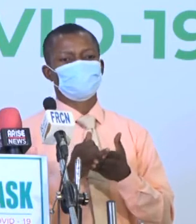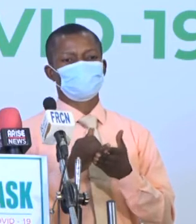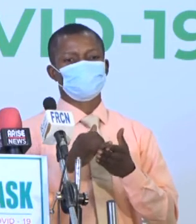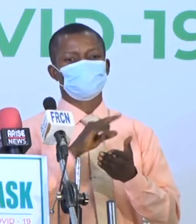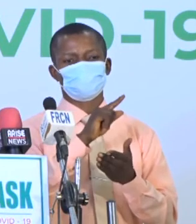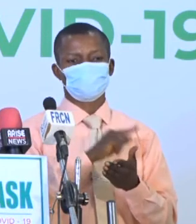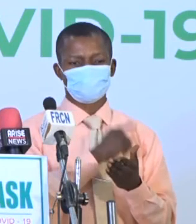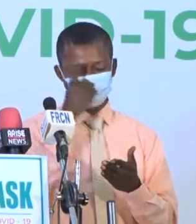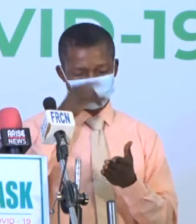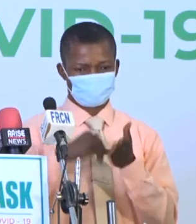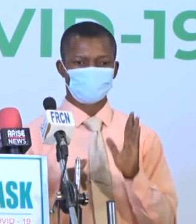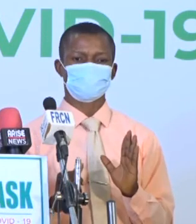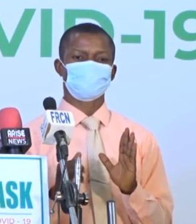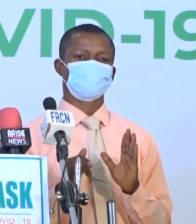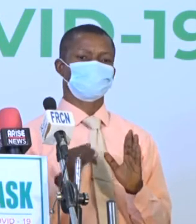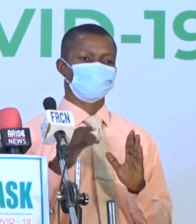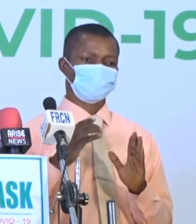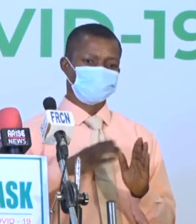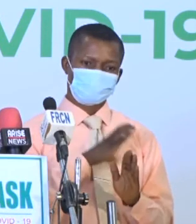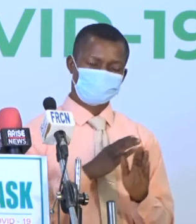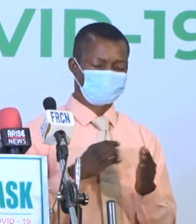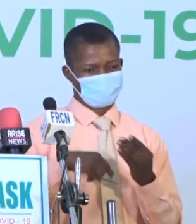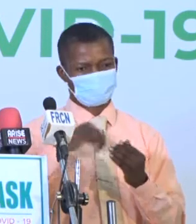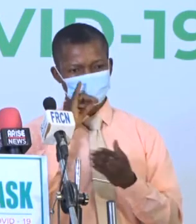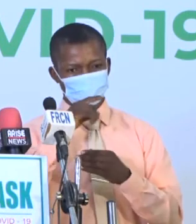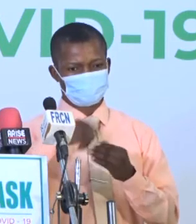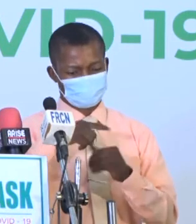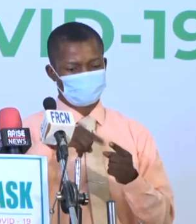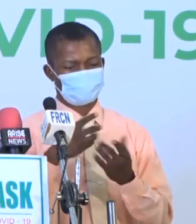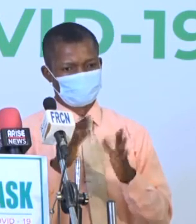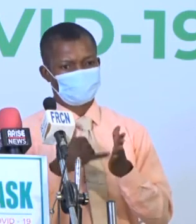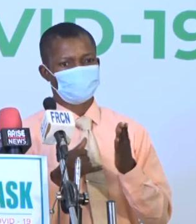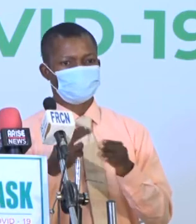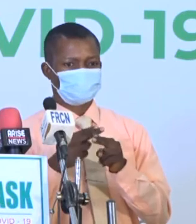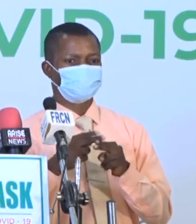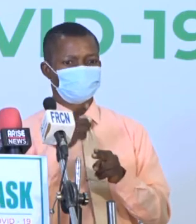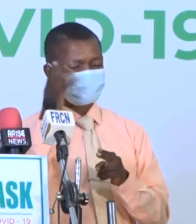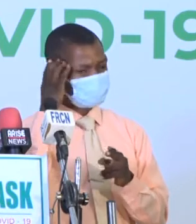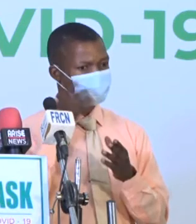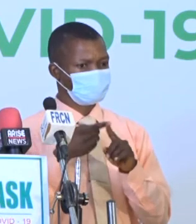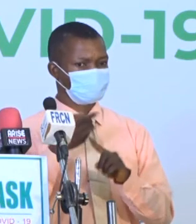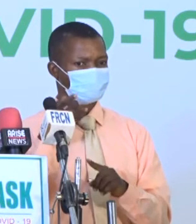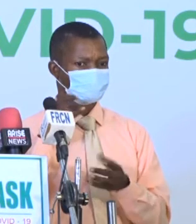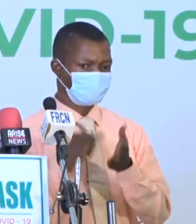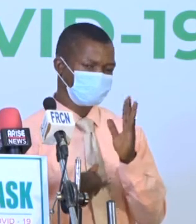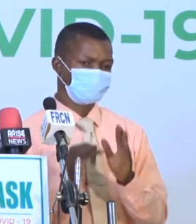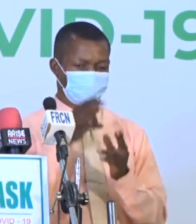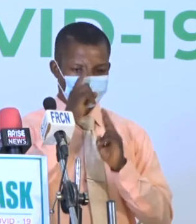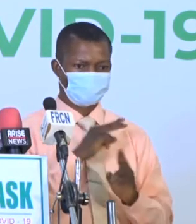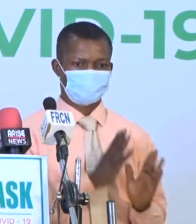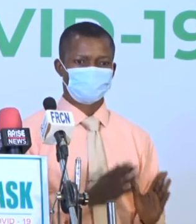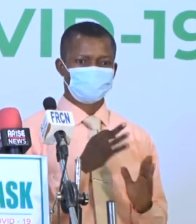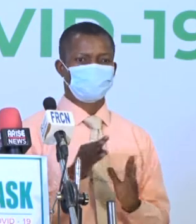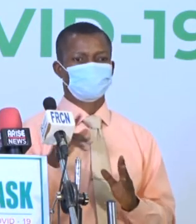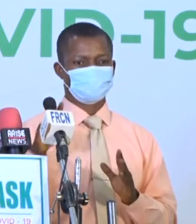the committee has finished or about finishing, and shortly we should be hearing from the Honorable Minister of Aviation on the issue of